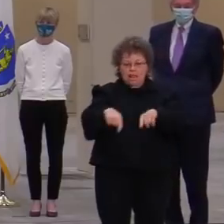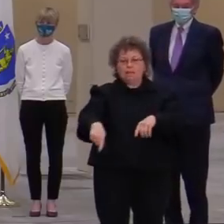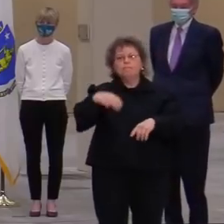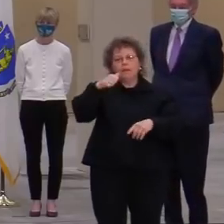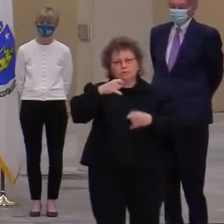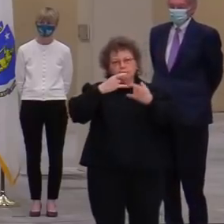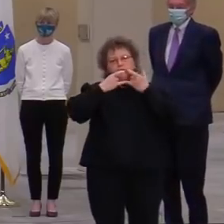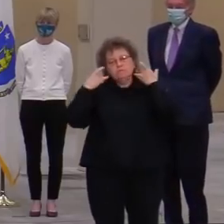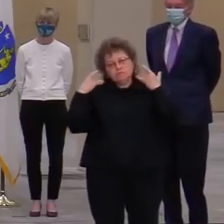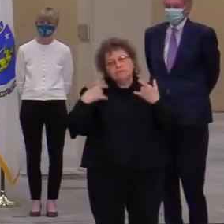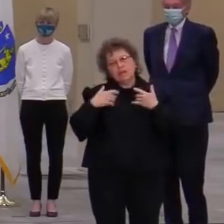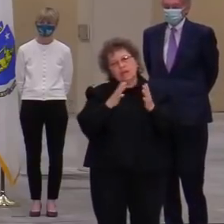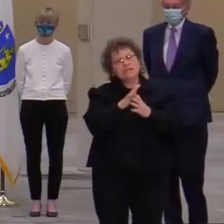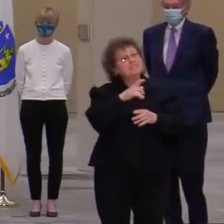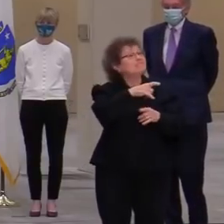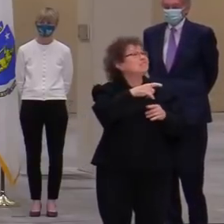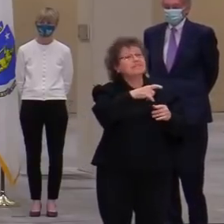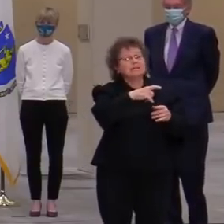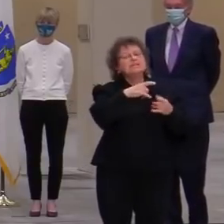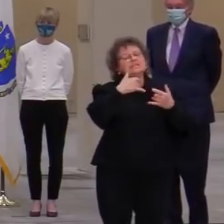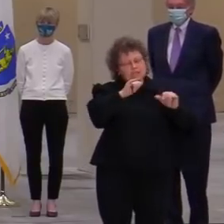mandate.